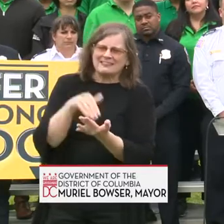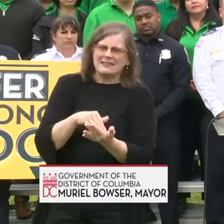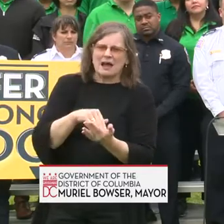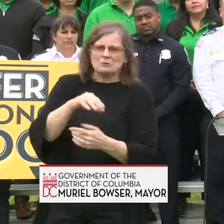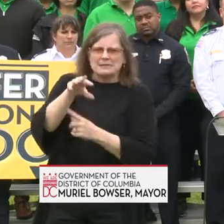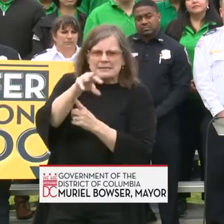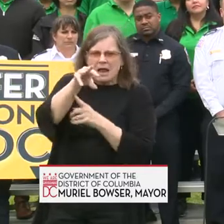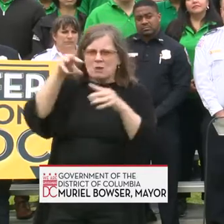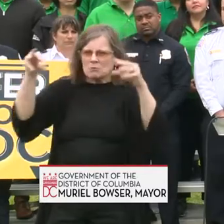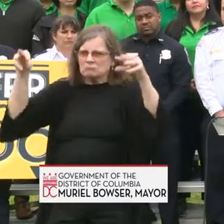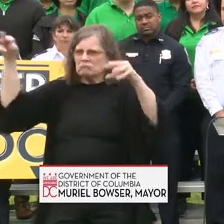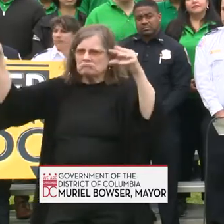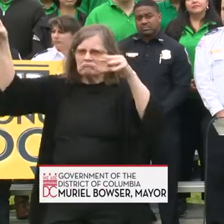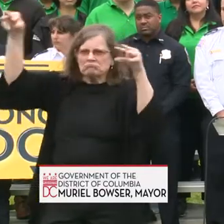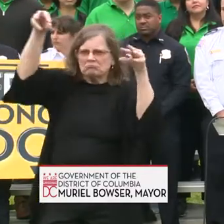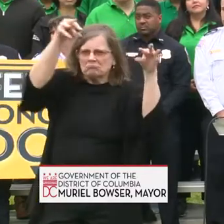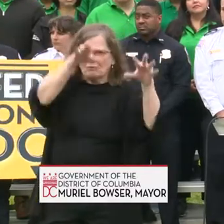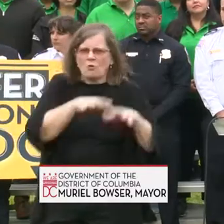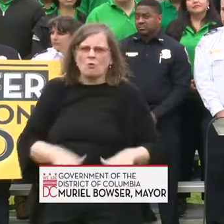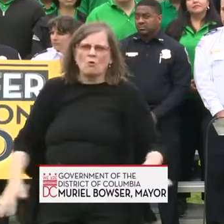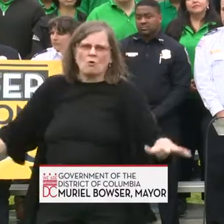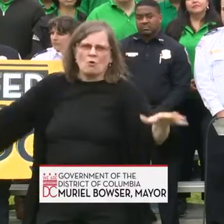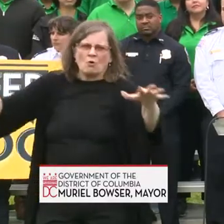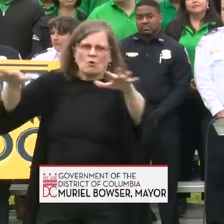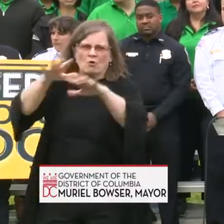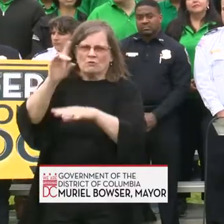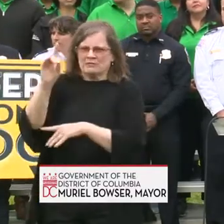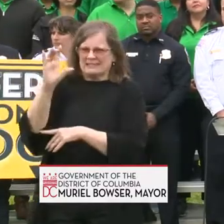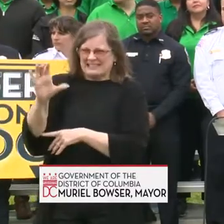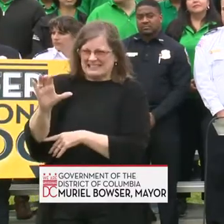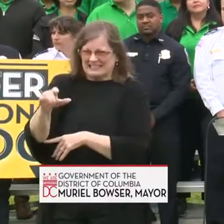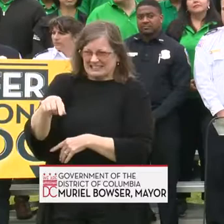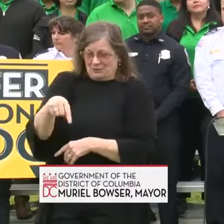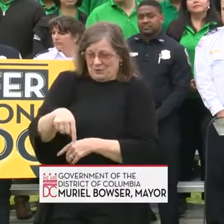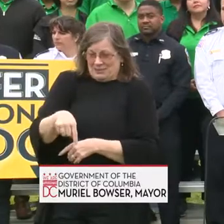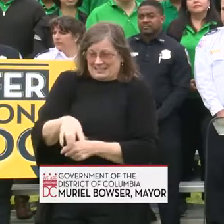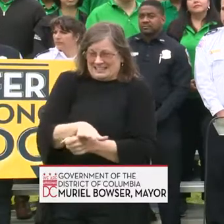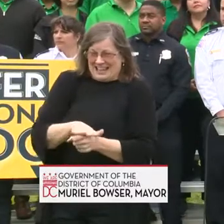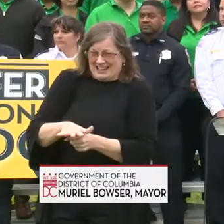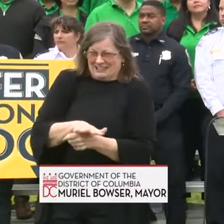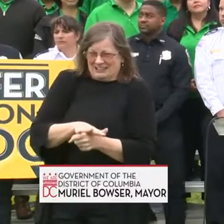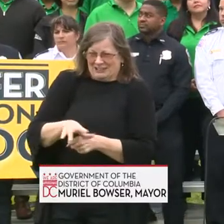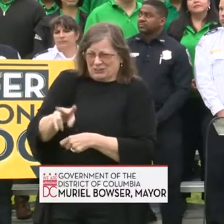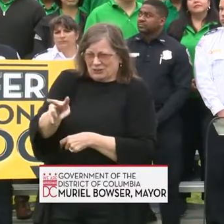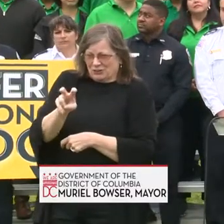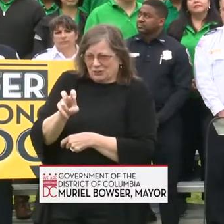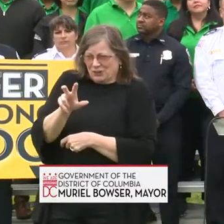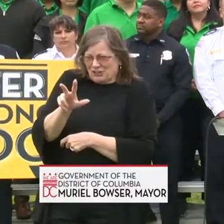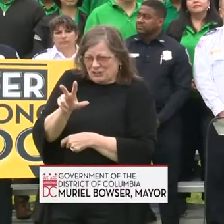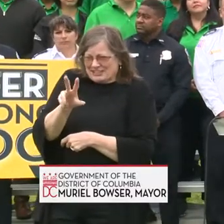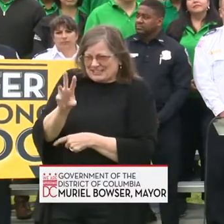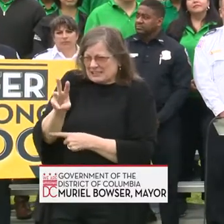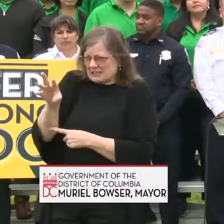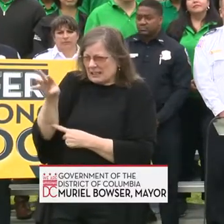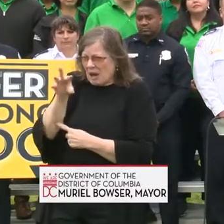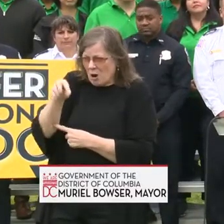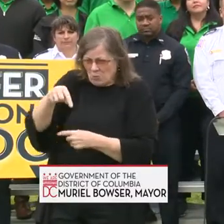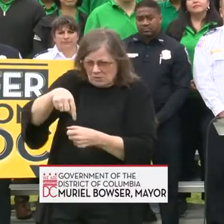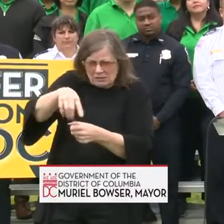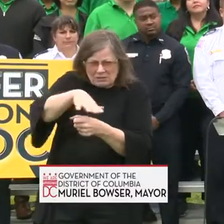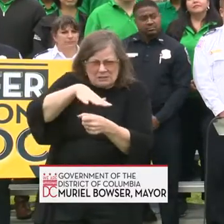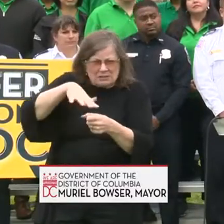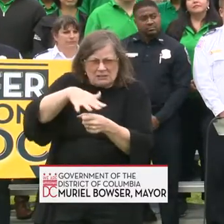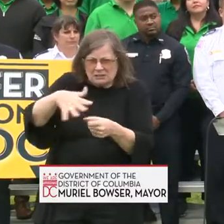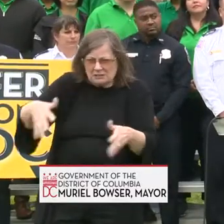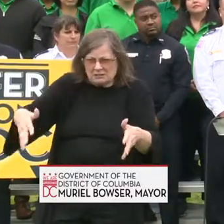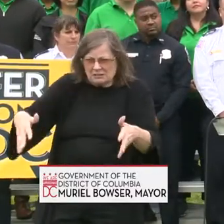this community, Commissioner, in your area, we have deployed 236 cameras. And what we